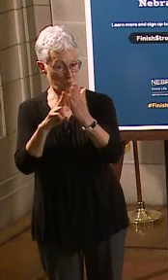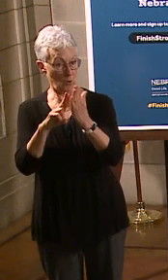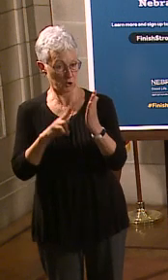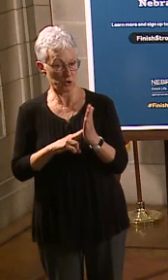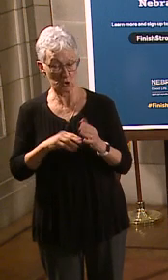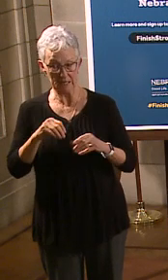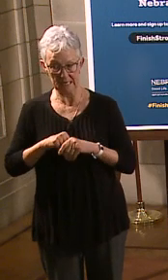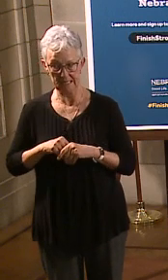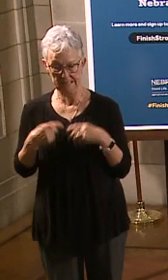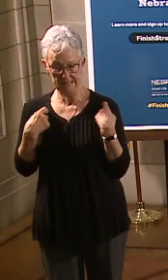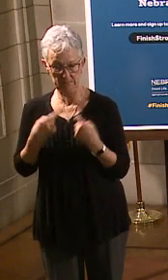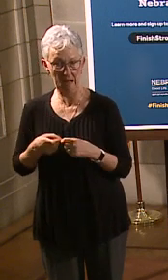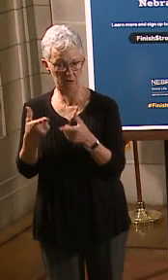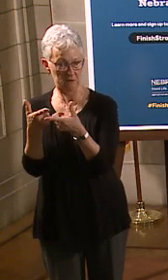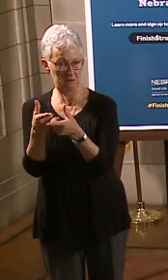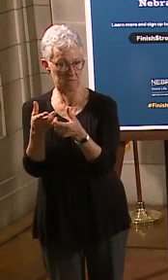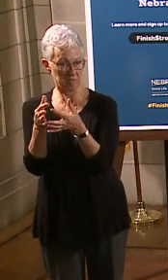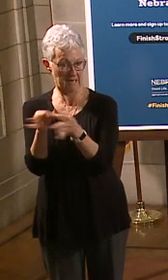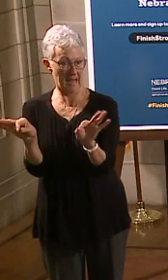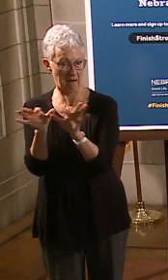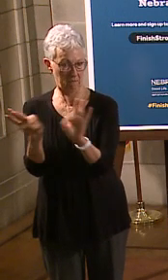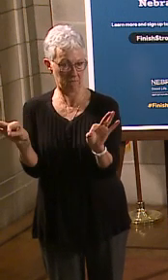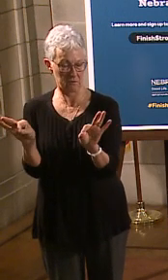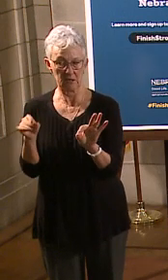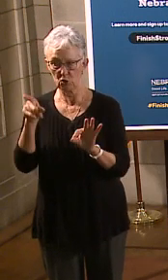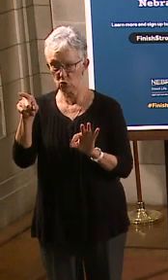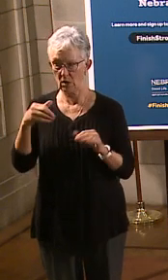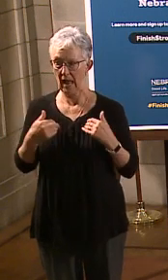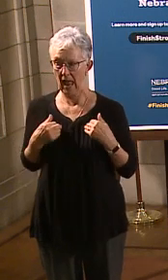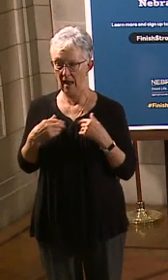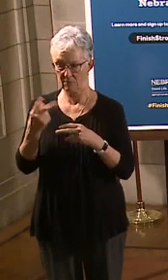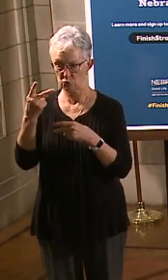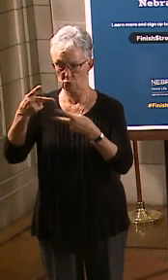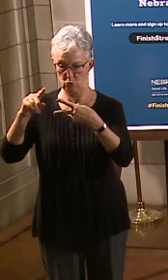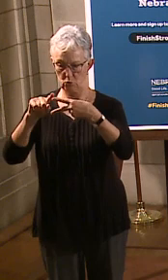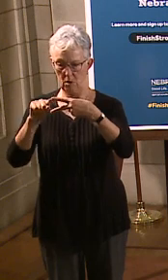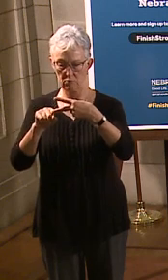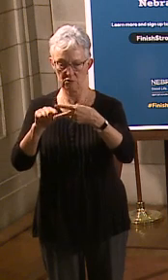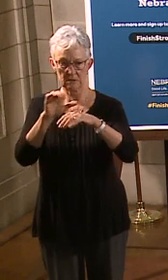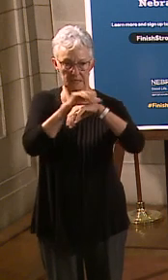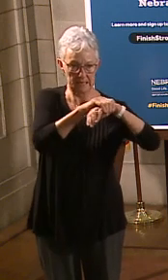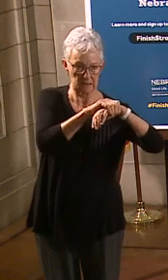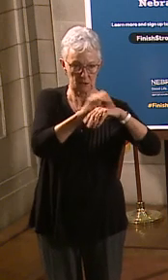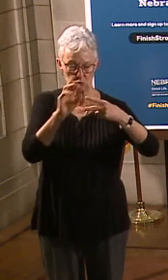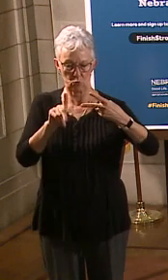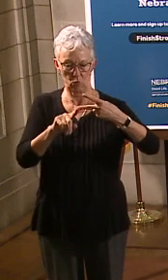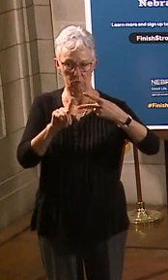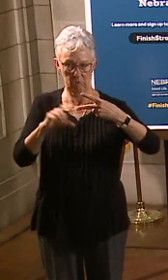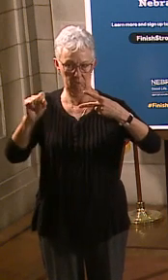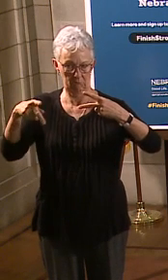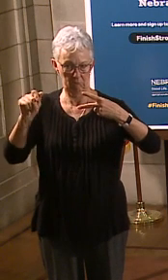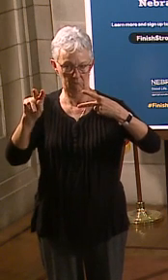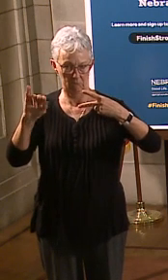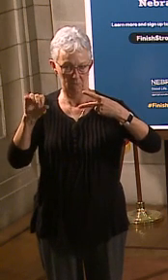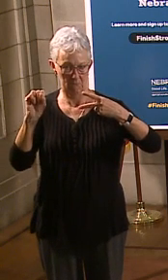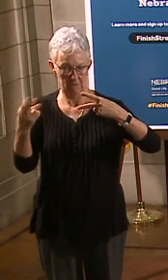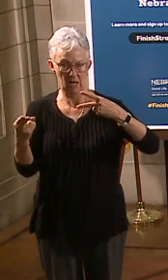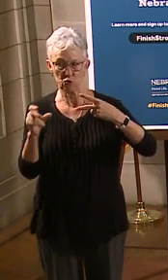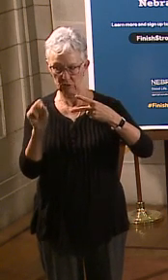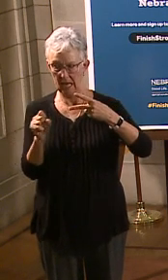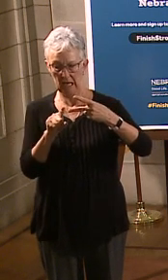vaccine.ne.gov. On the right side, you can click where it says English, and the Spanish site will come up, so that's important for those that speak